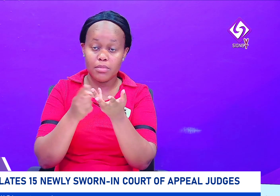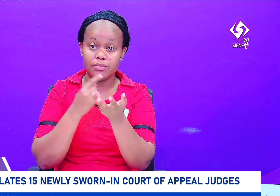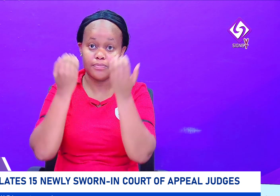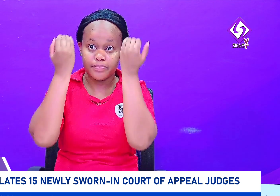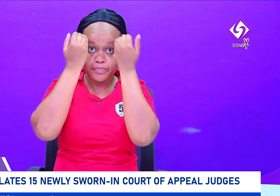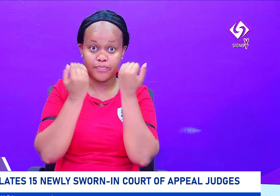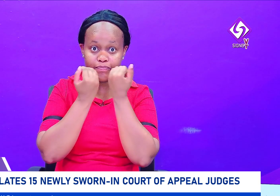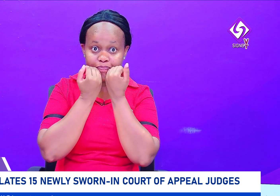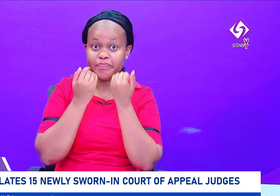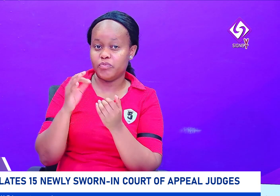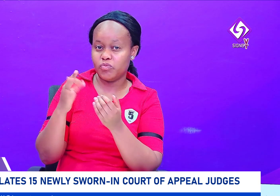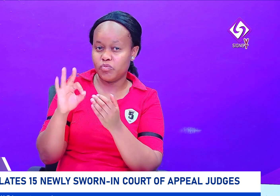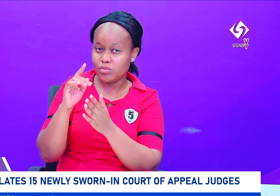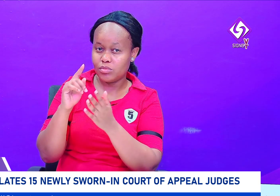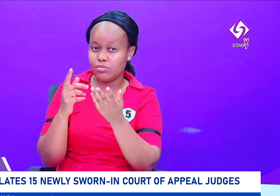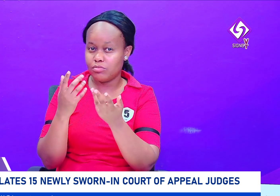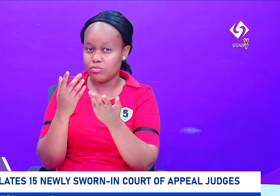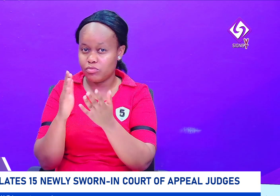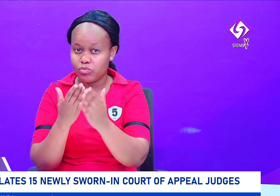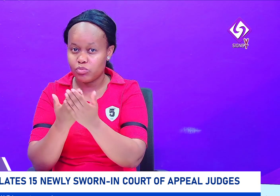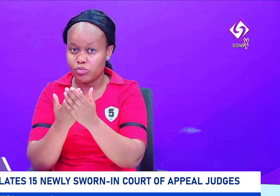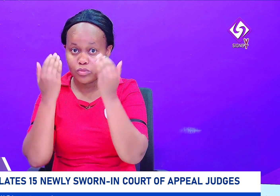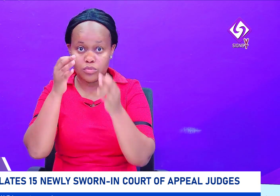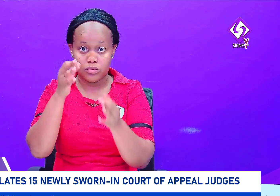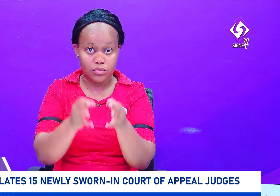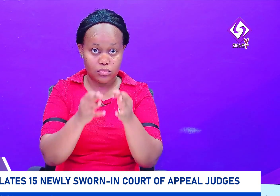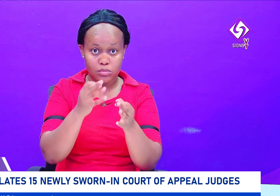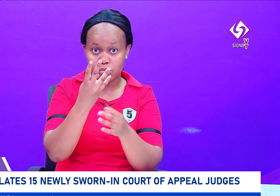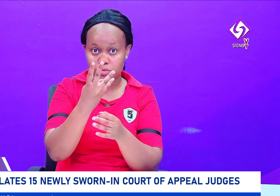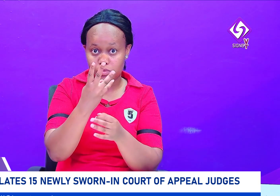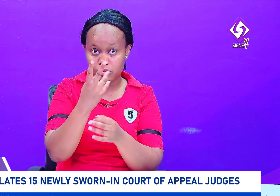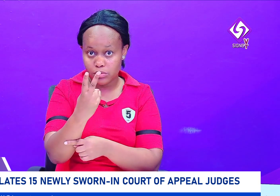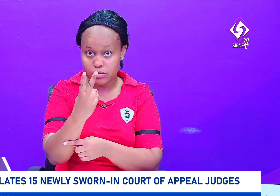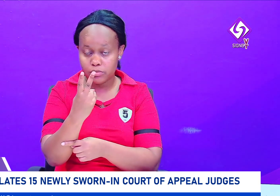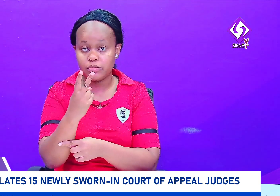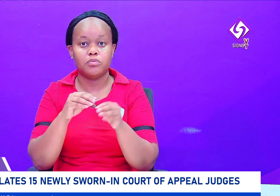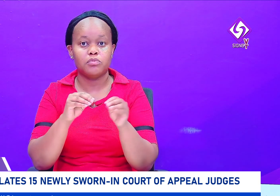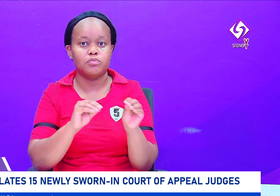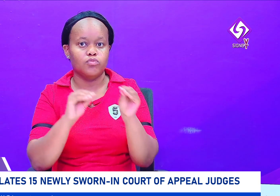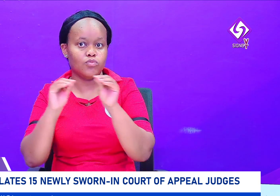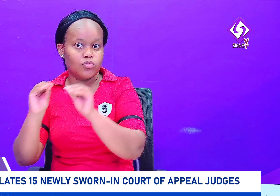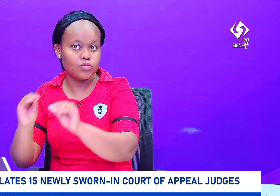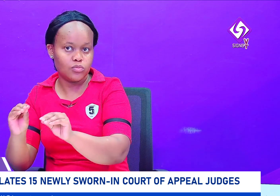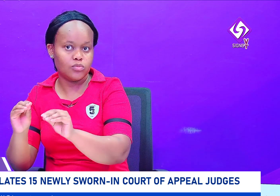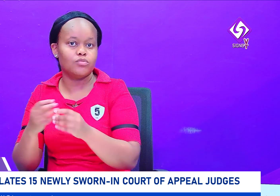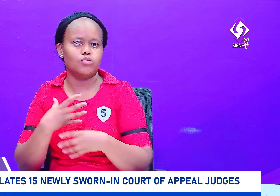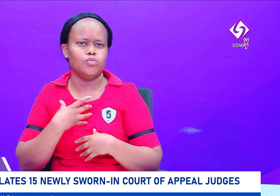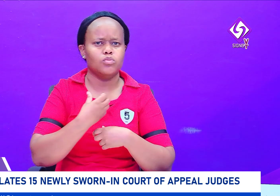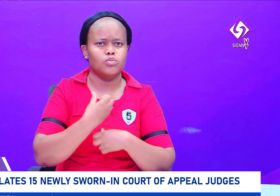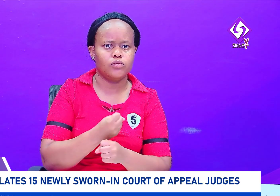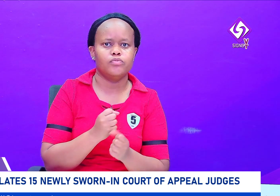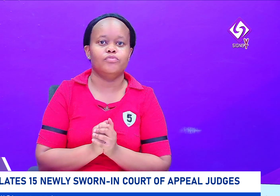where their swearing in increases the number of Court of Appeal judges to 42. This move